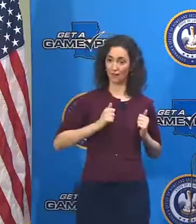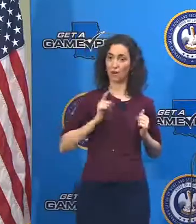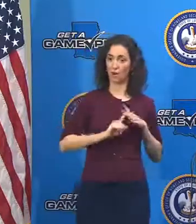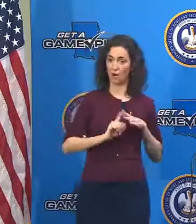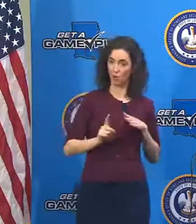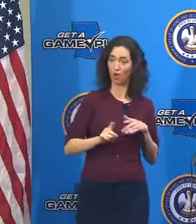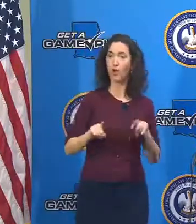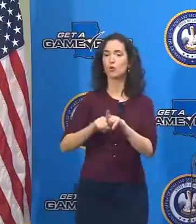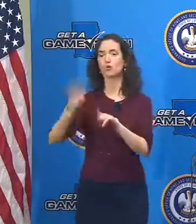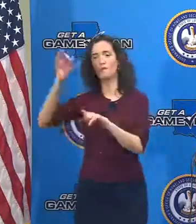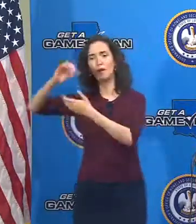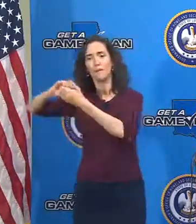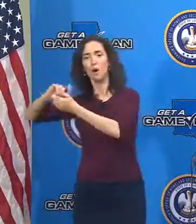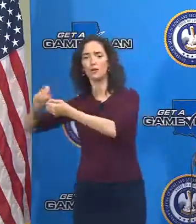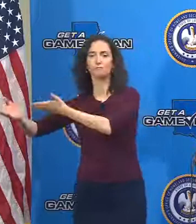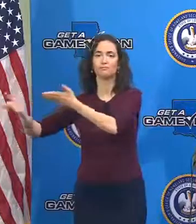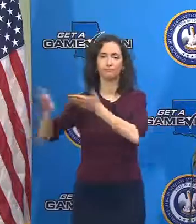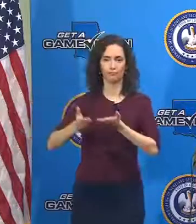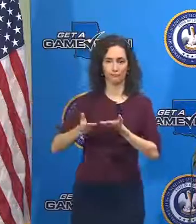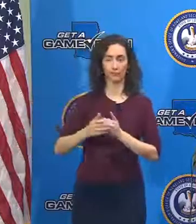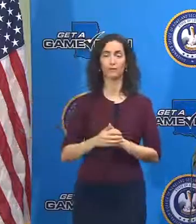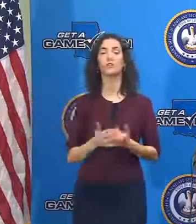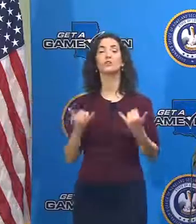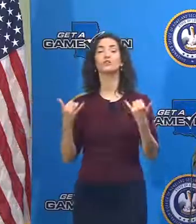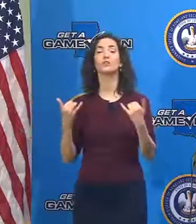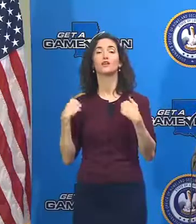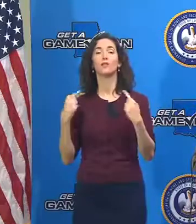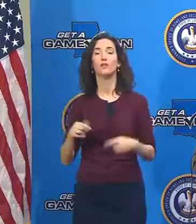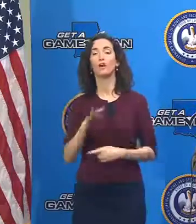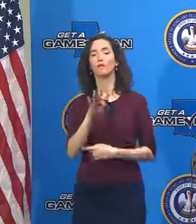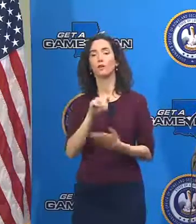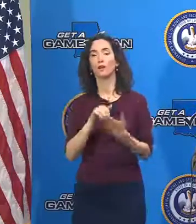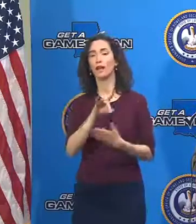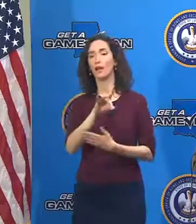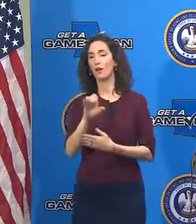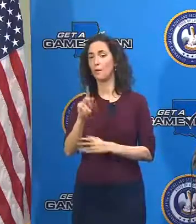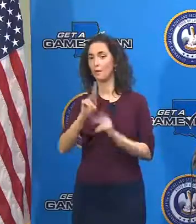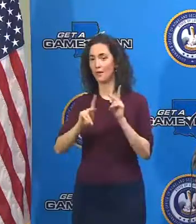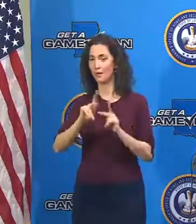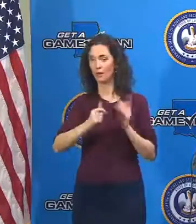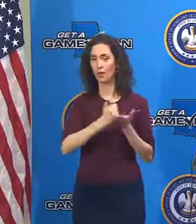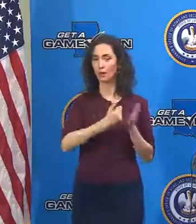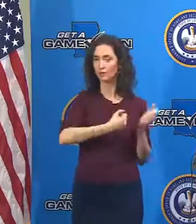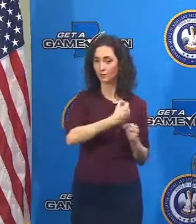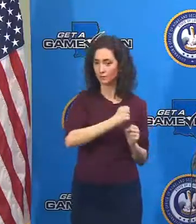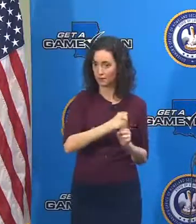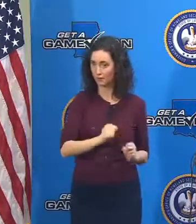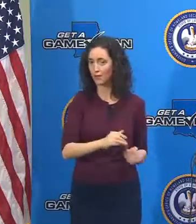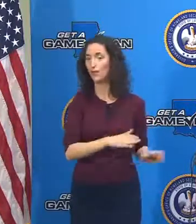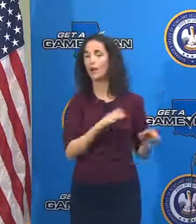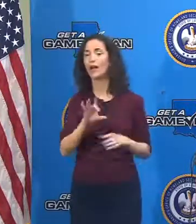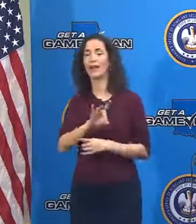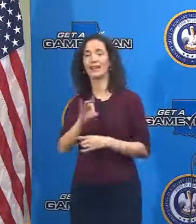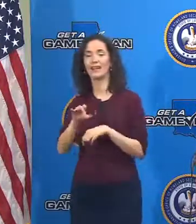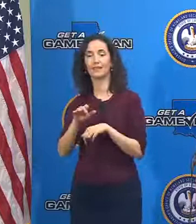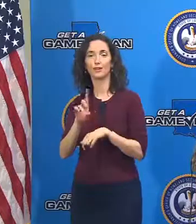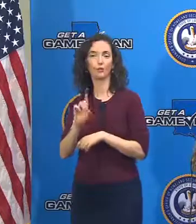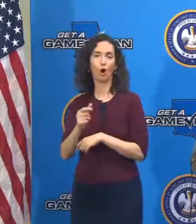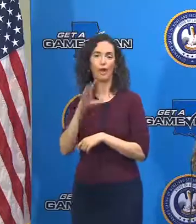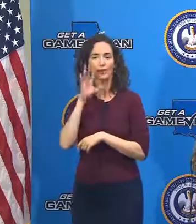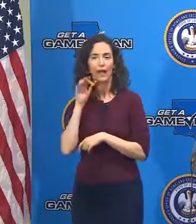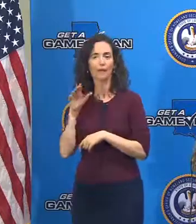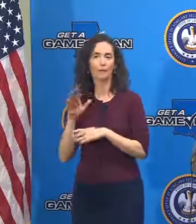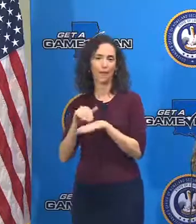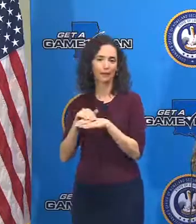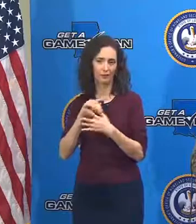over 3,800 individuals as well as 88 pets. And just yesterday, we moved 221. A